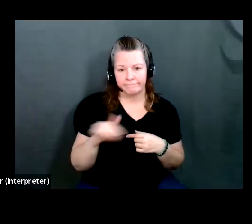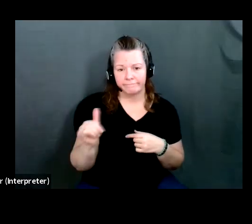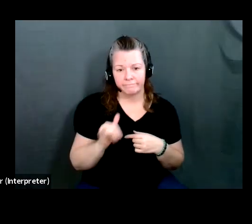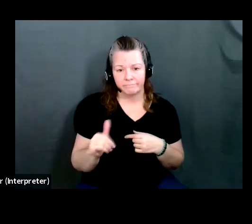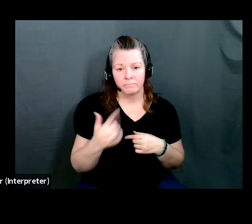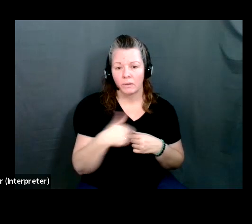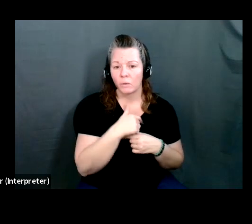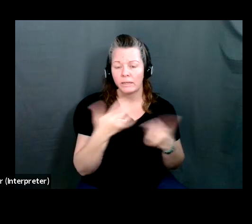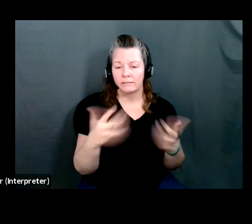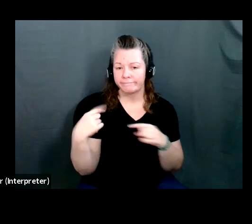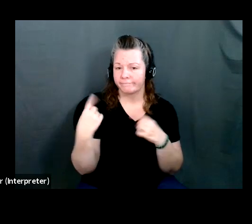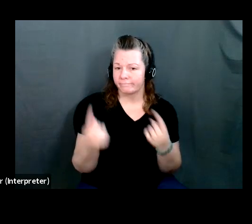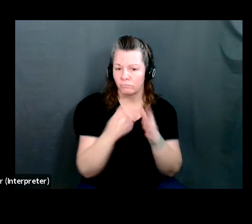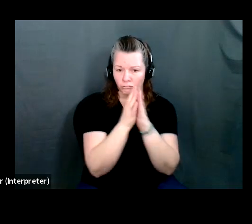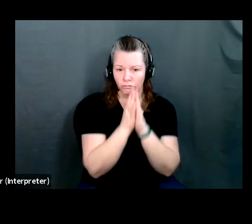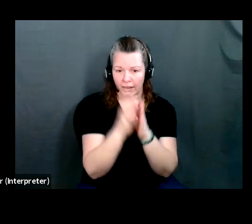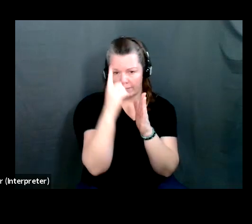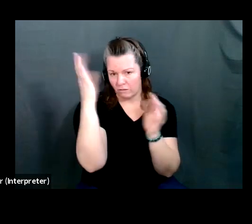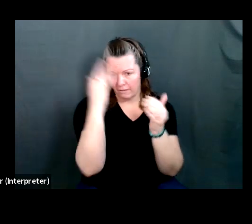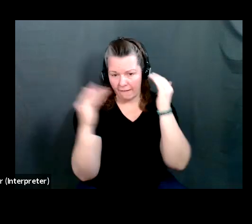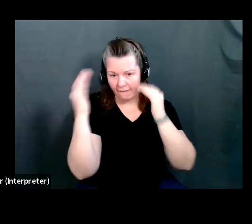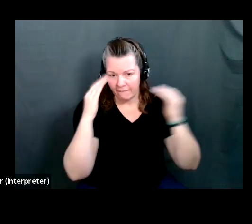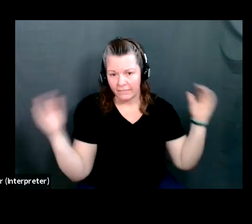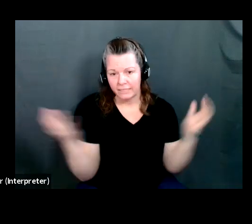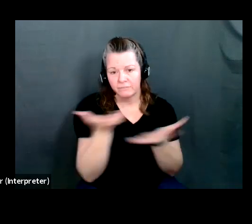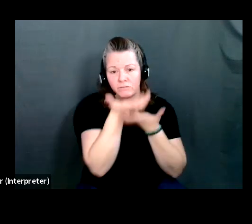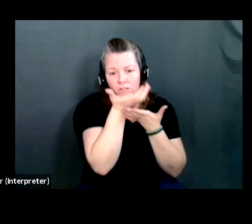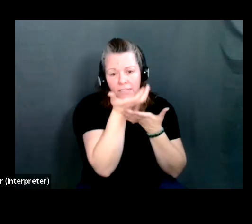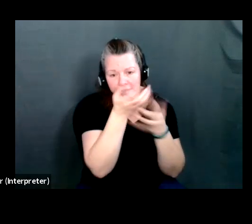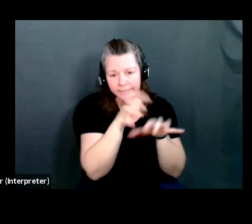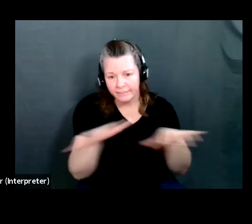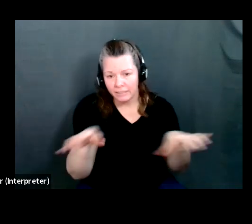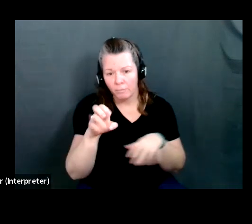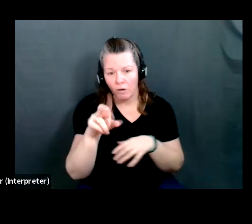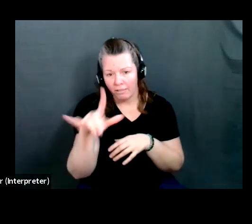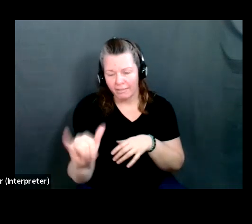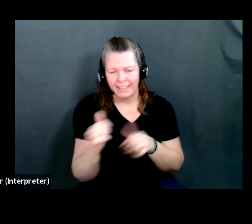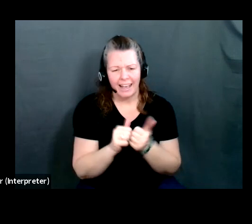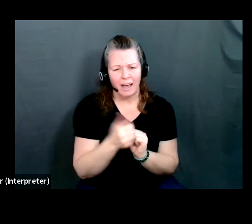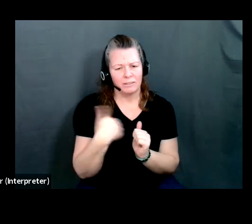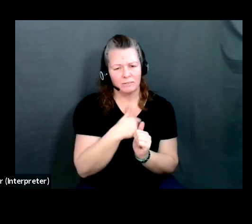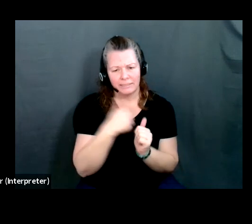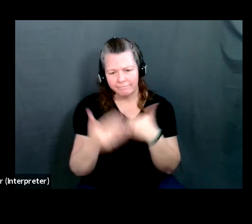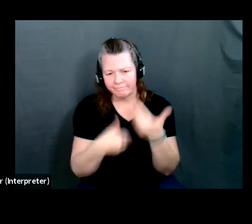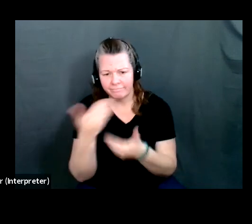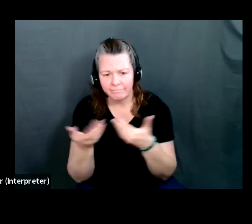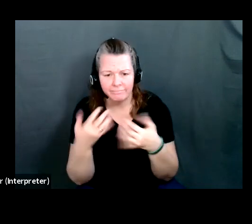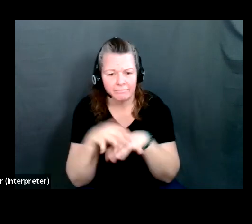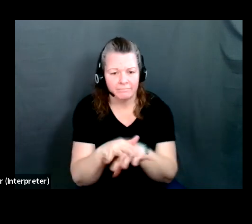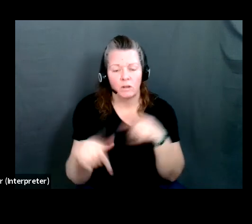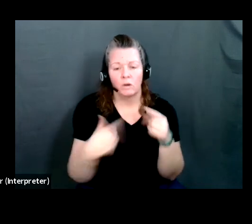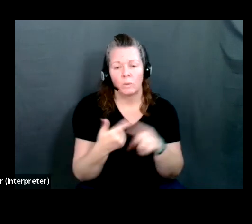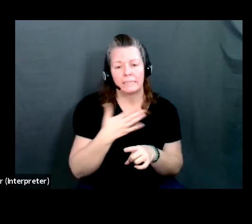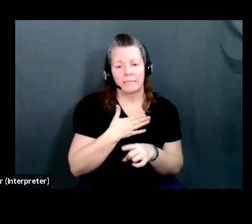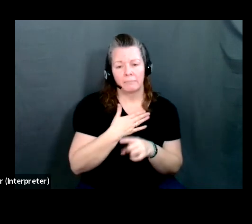We who had prayed for a heaven of toothless grass and barley, how did we untwine? When did my long face